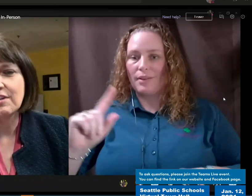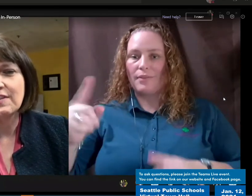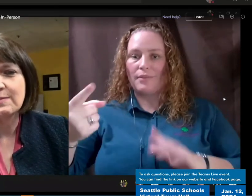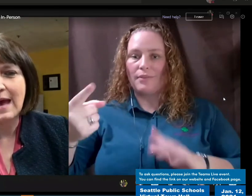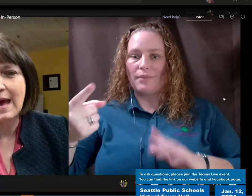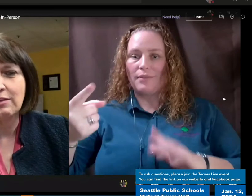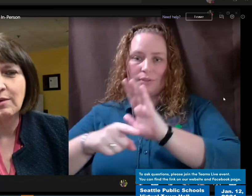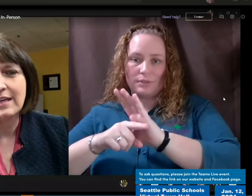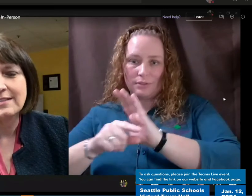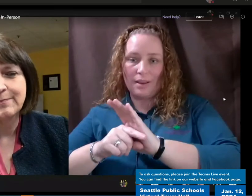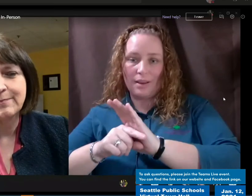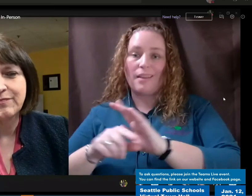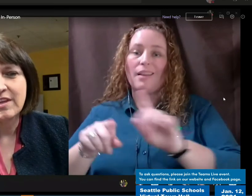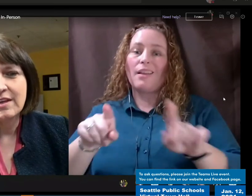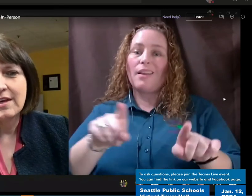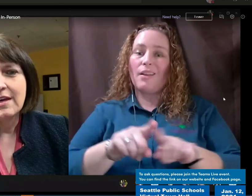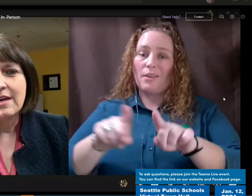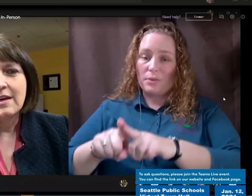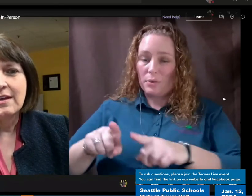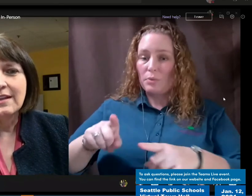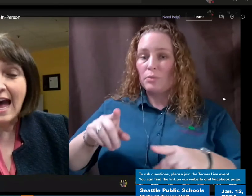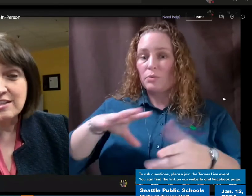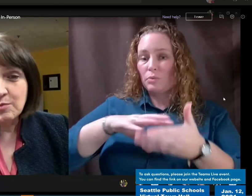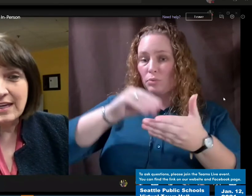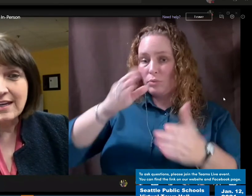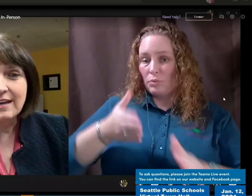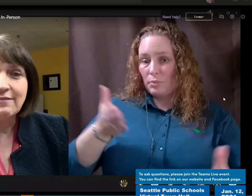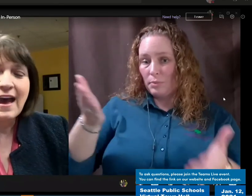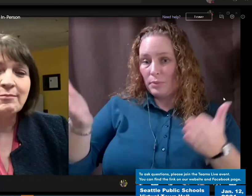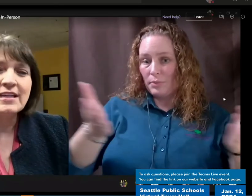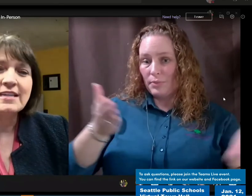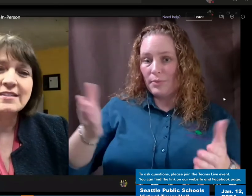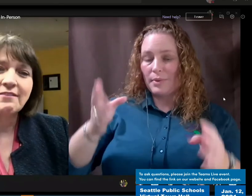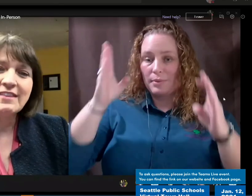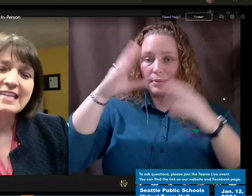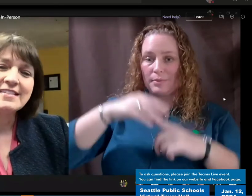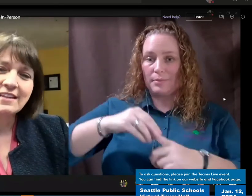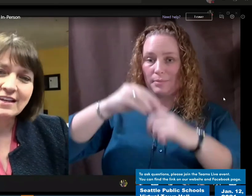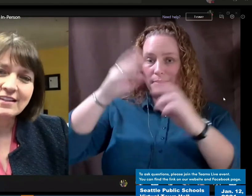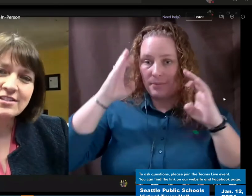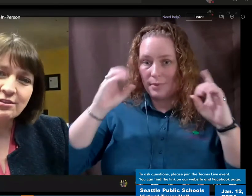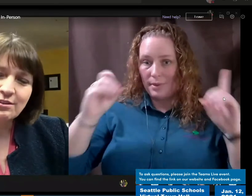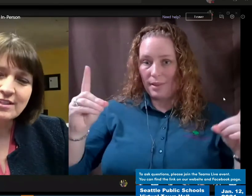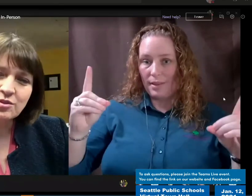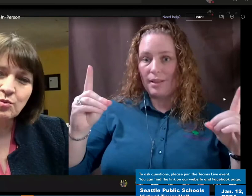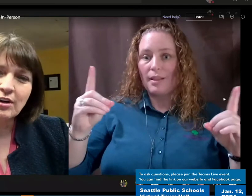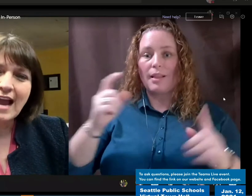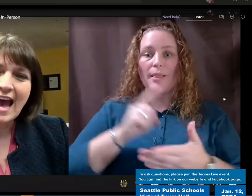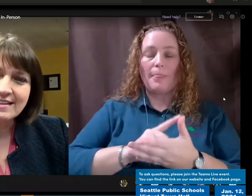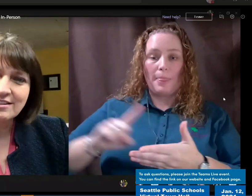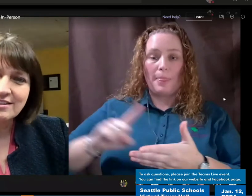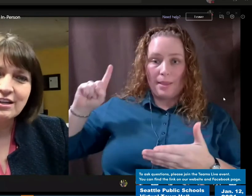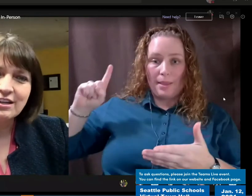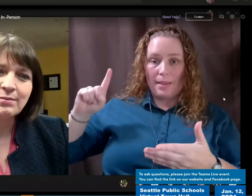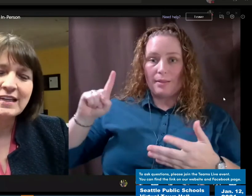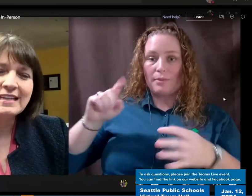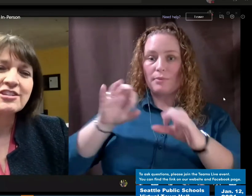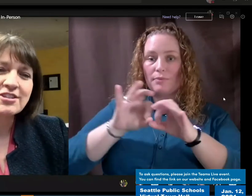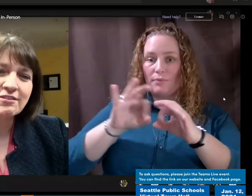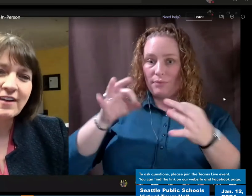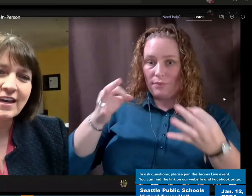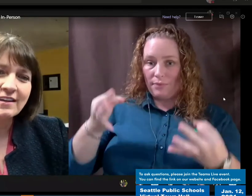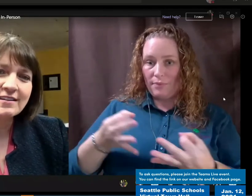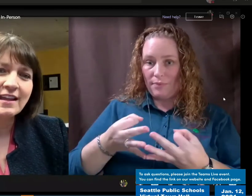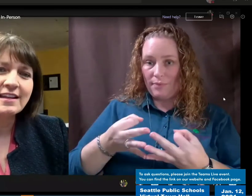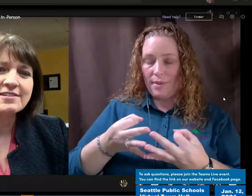intensive service pathways. Last week, families of these selected students were asked to complete a